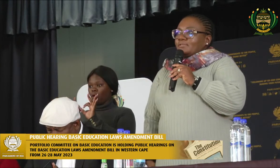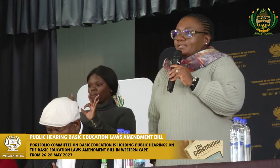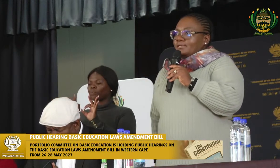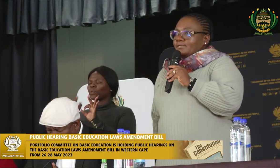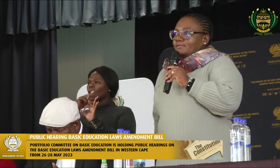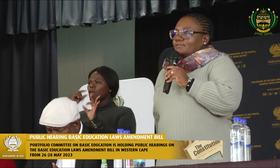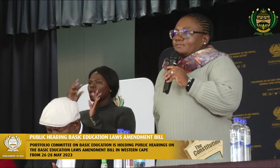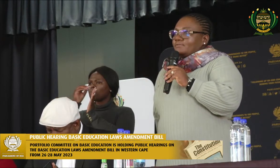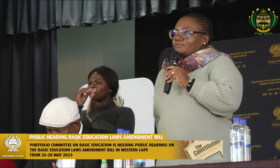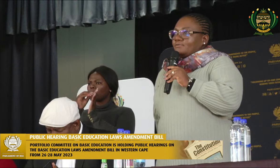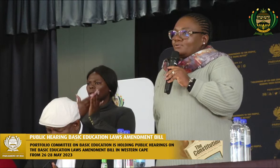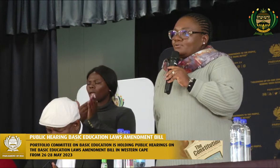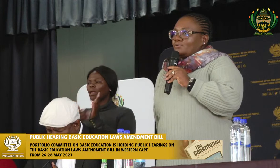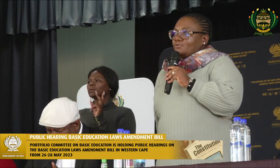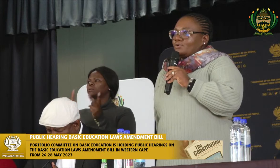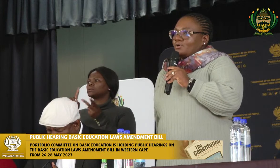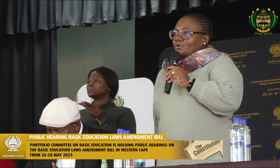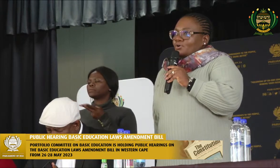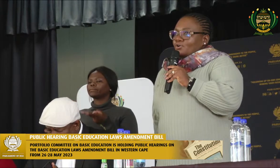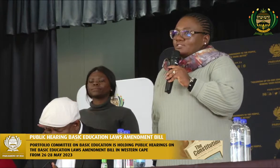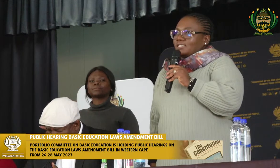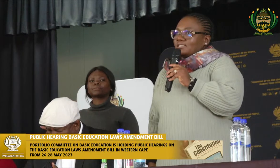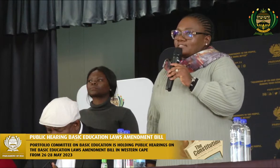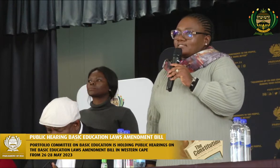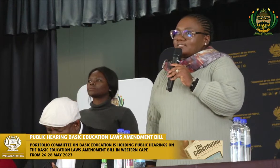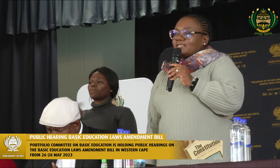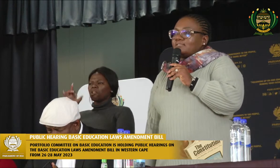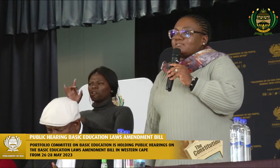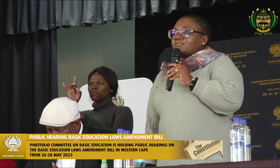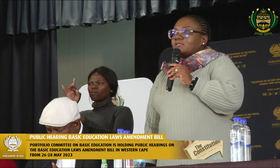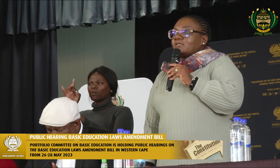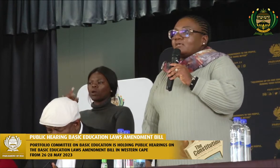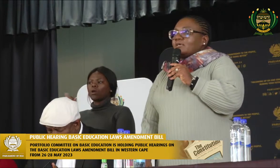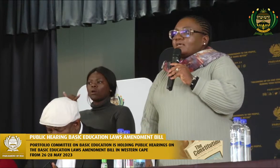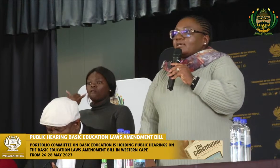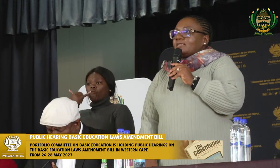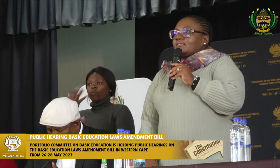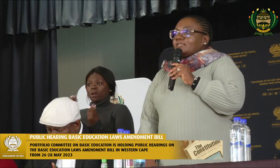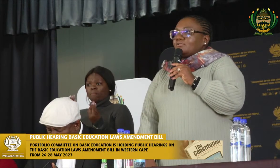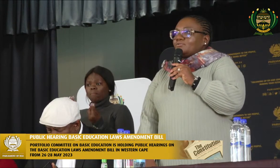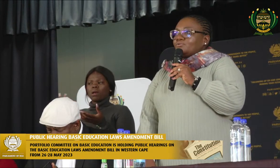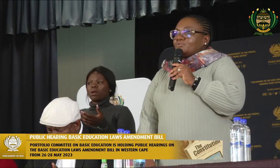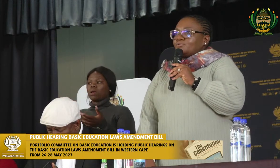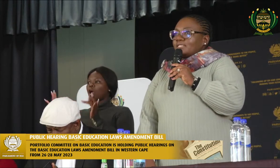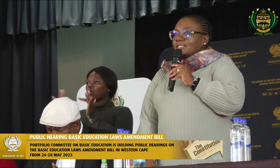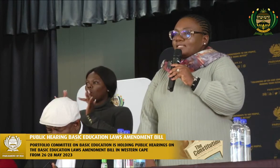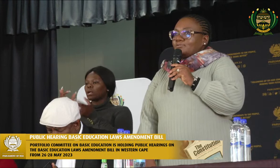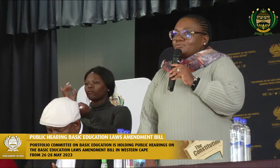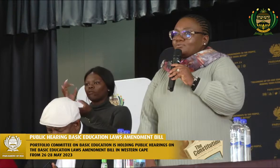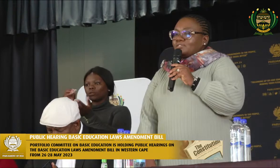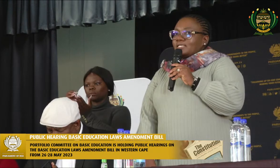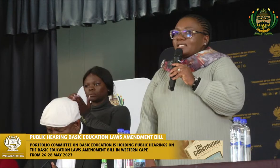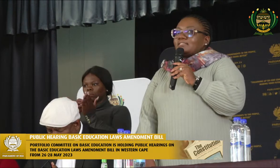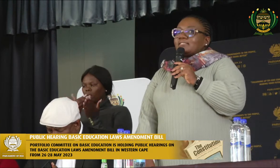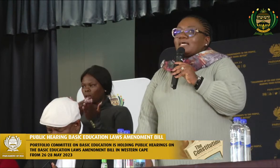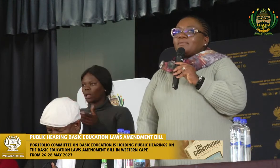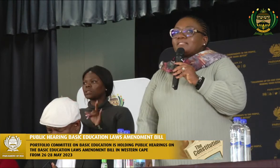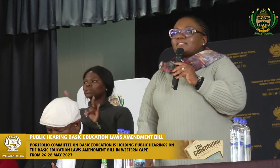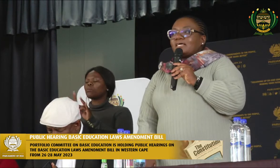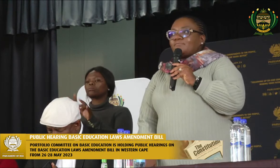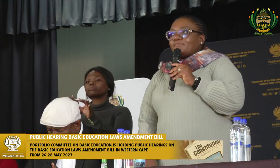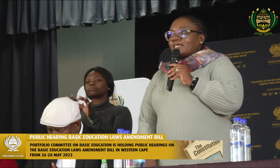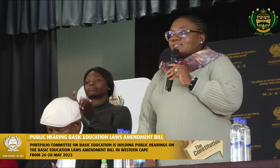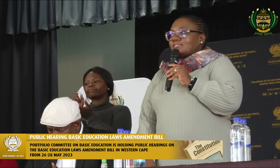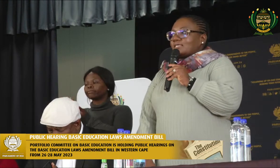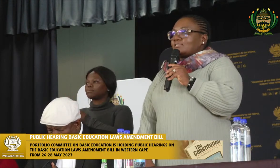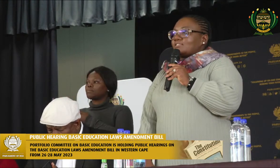name, your contact details, and then you tell us. I must